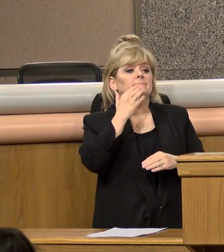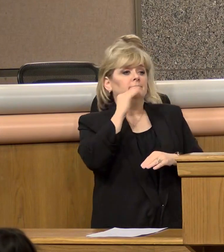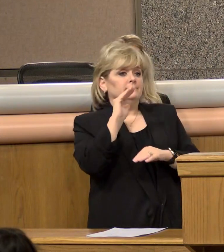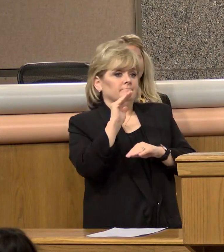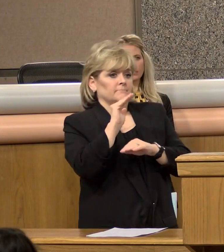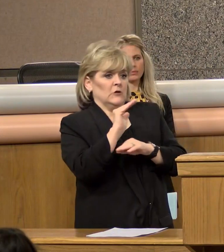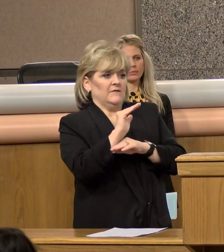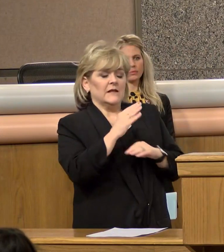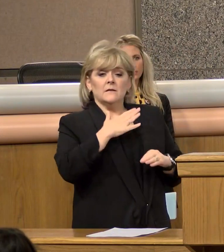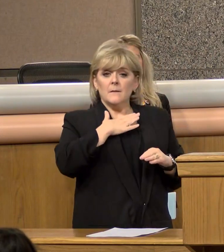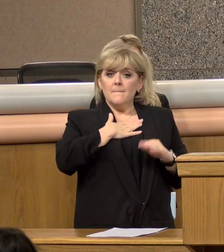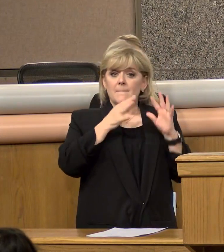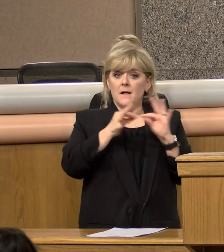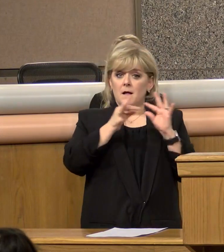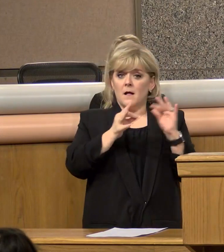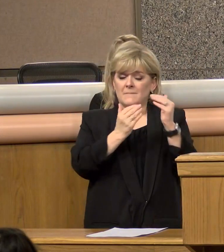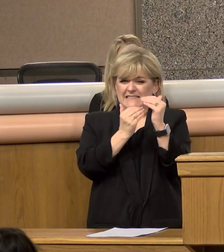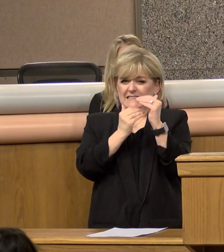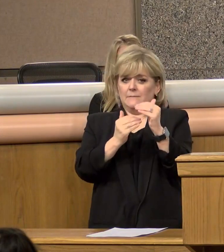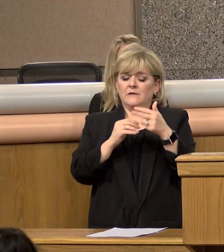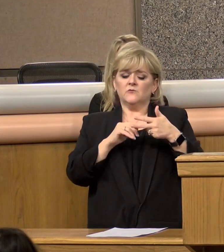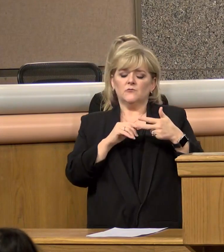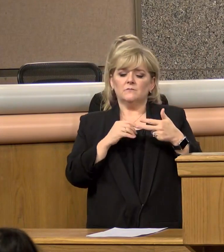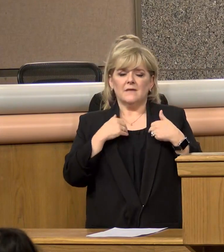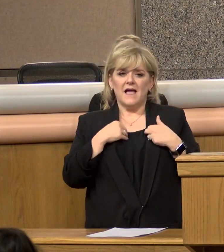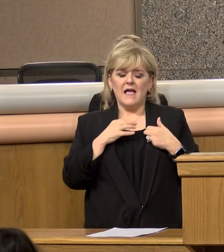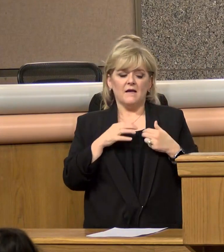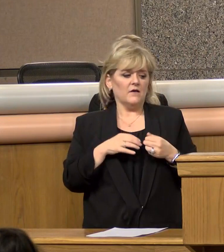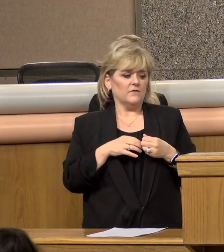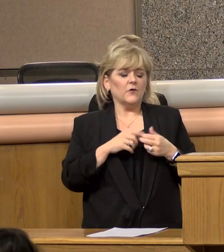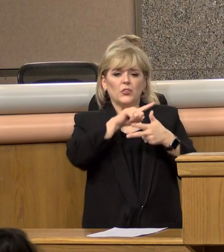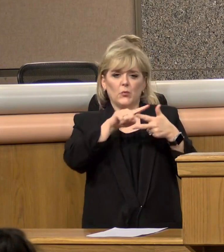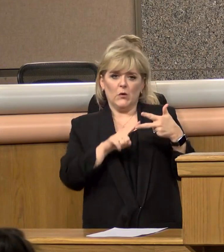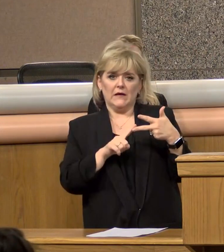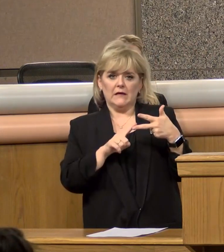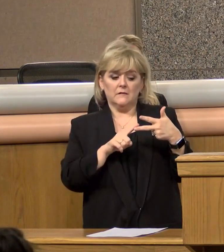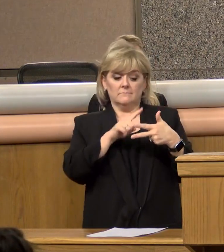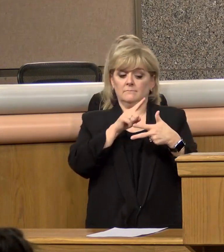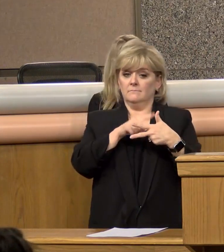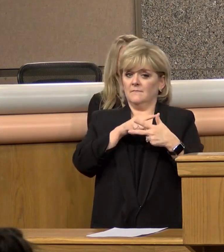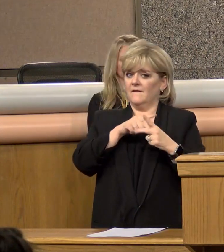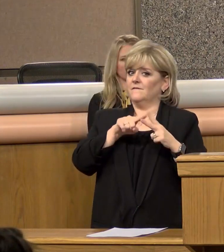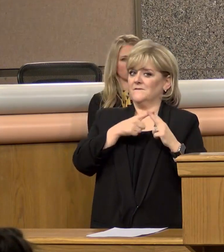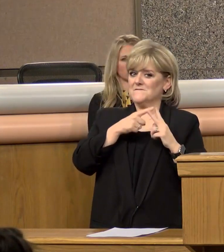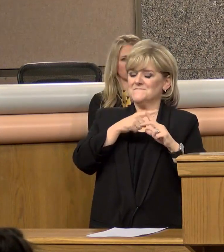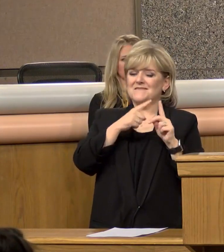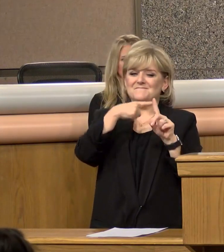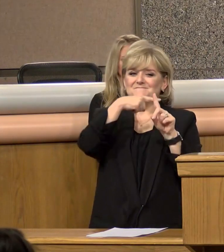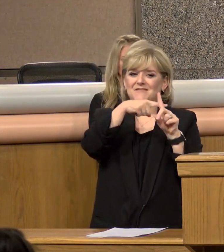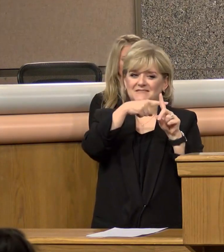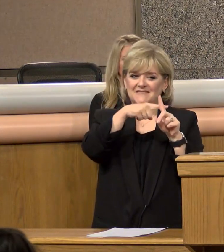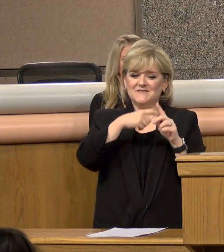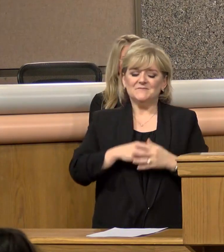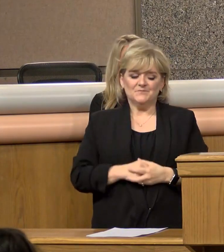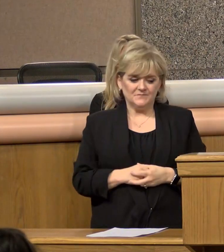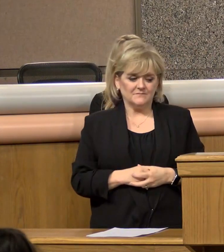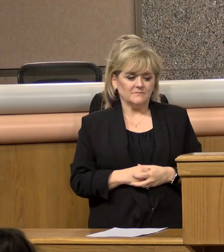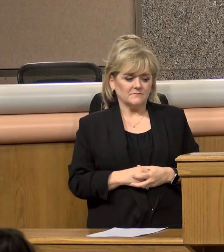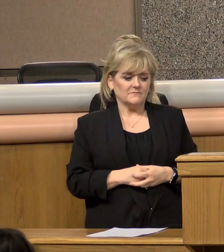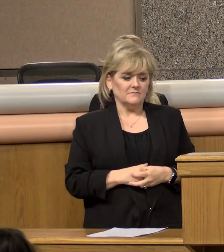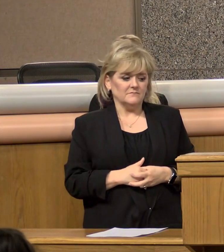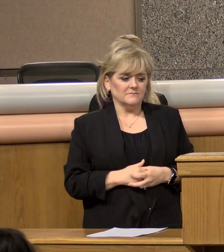I want to limit my comments to sort of three areas. I want to start with some positives. I uh